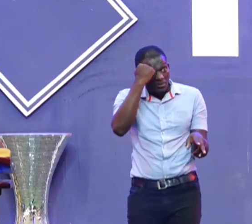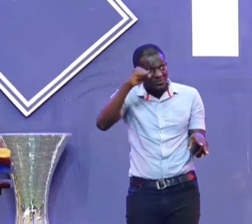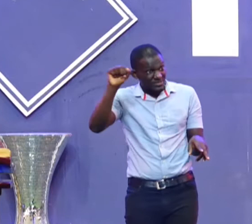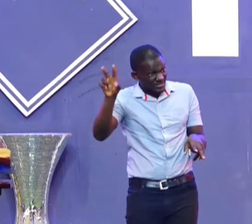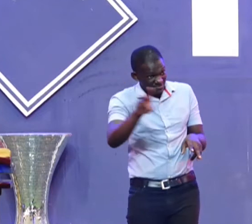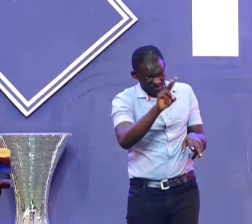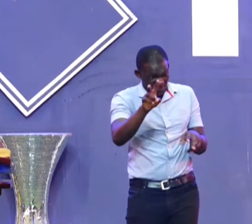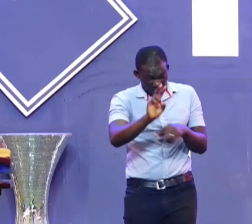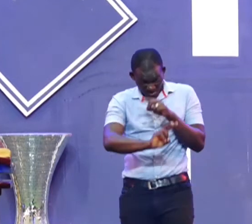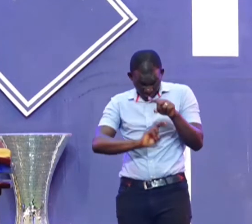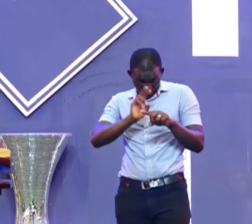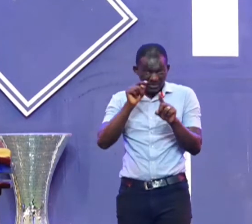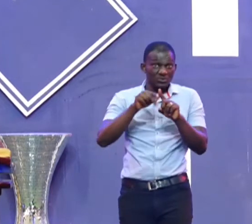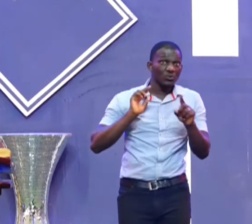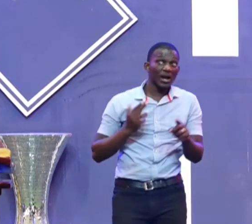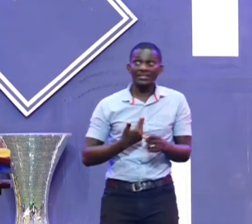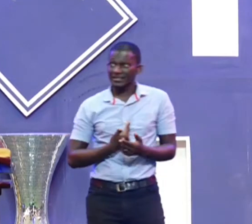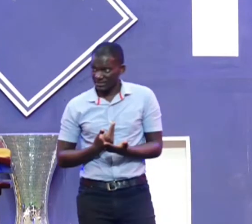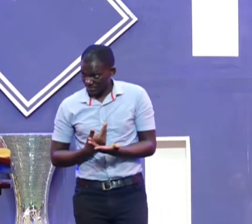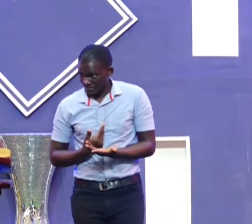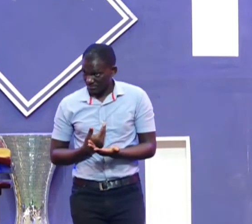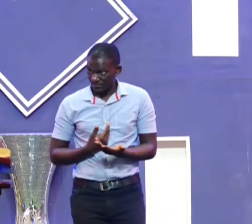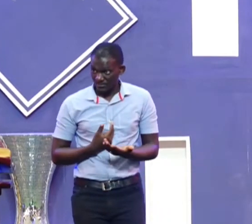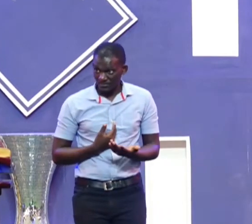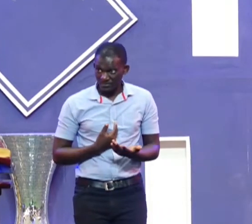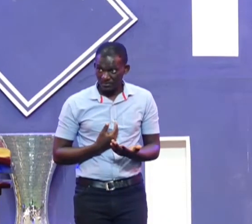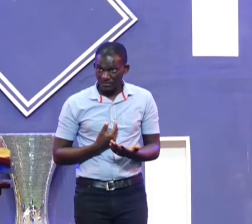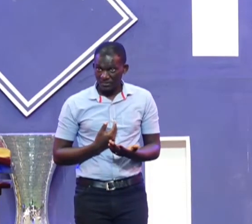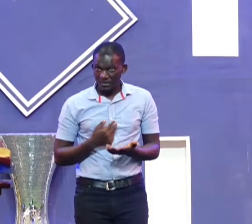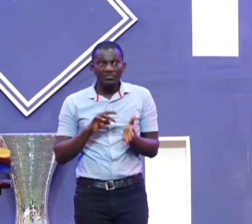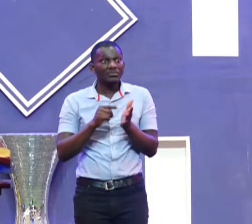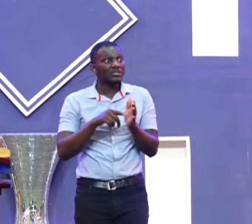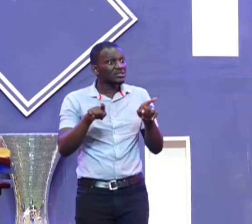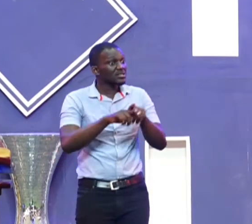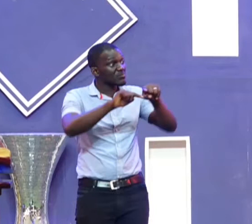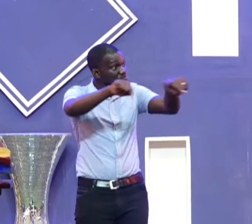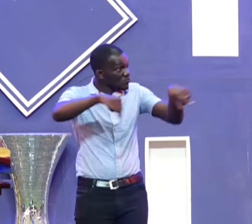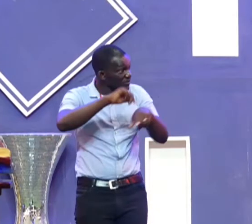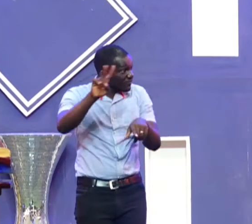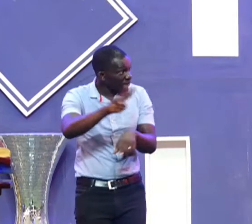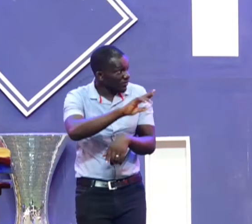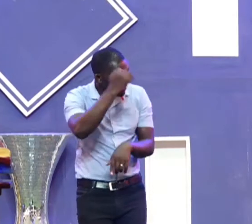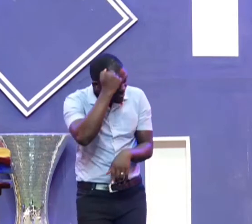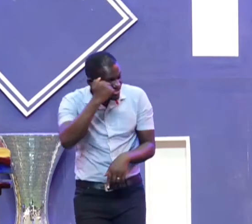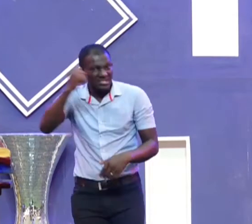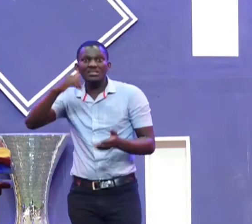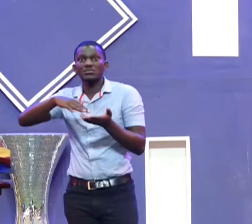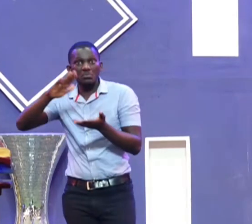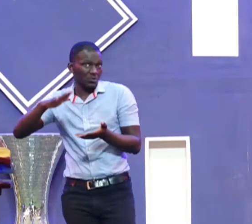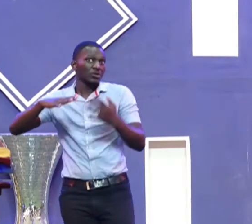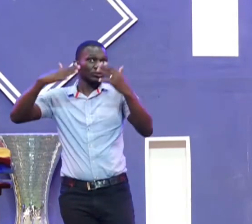disobedience, it is like disobedience is a prophecy unto us that we also are disobedient.